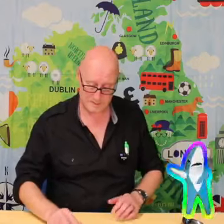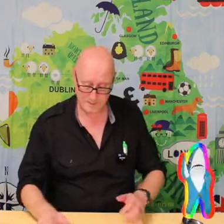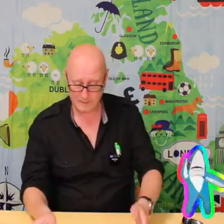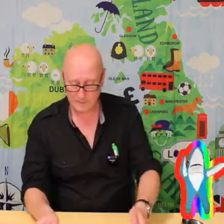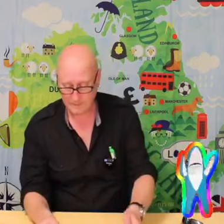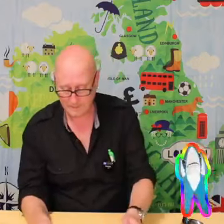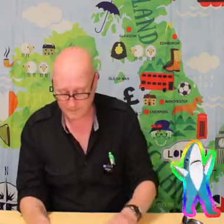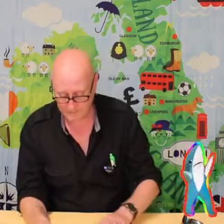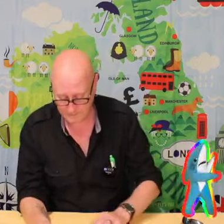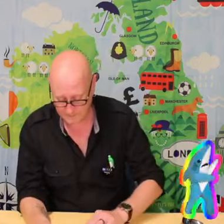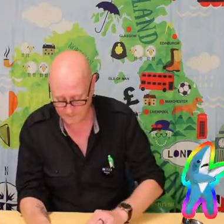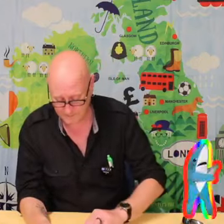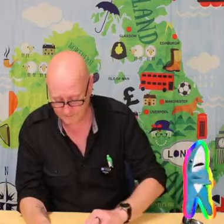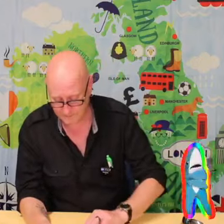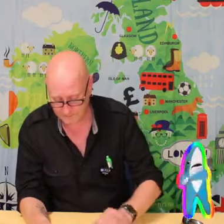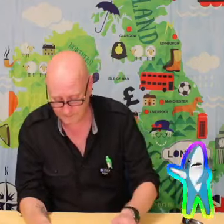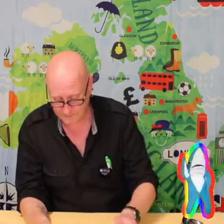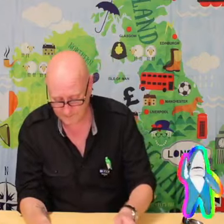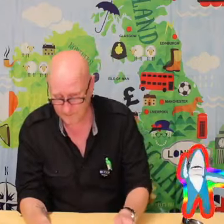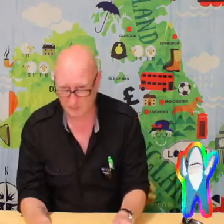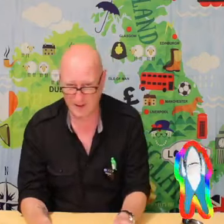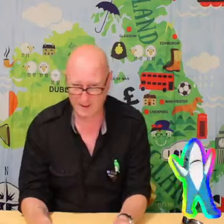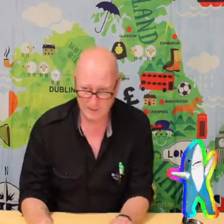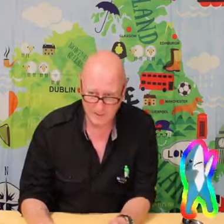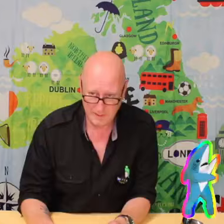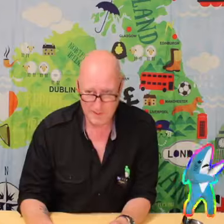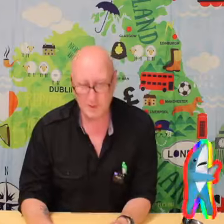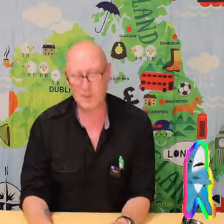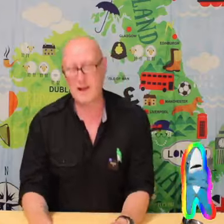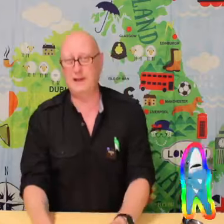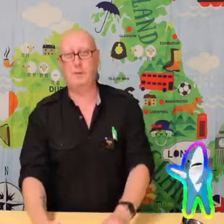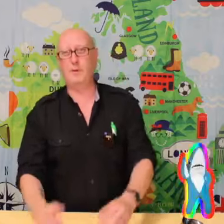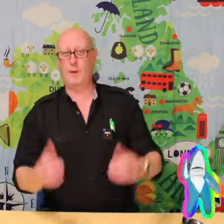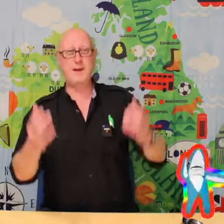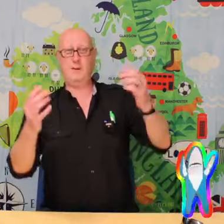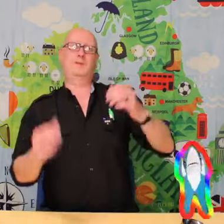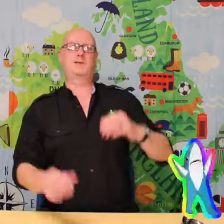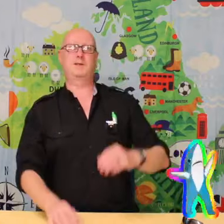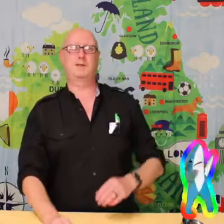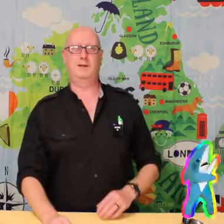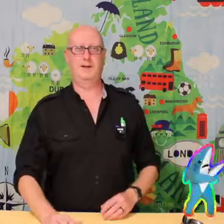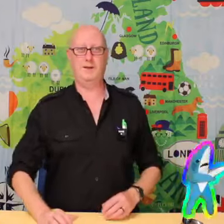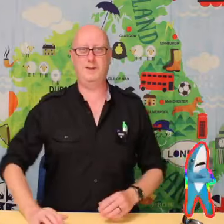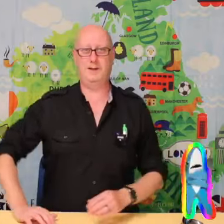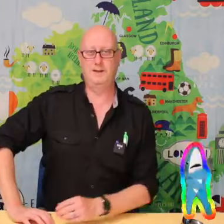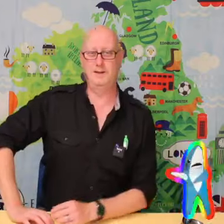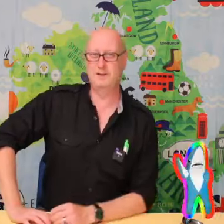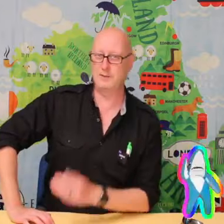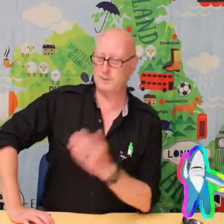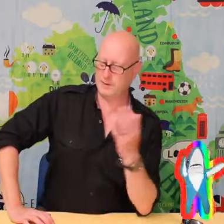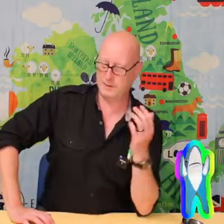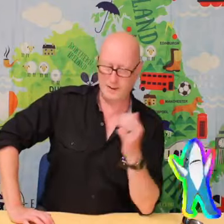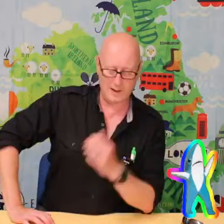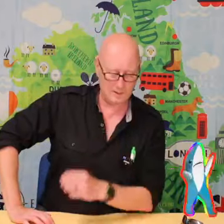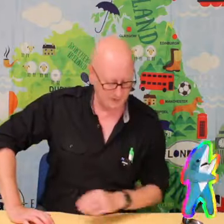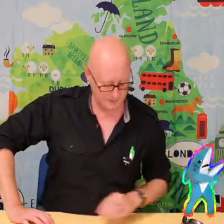miss the picnic with the birds, but doesn't matter. Still do it. Do what the hell you want, when you want. When you want. You know what I mean? Don't have to be, she's been